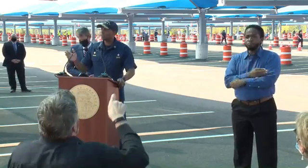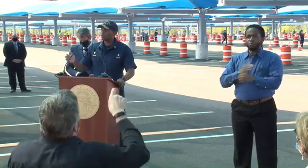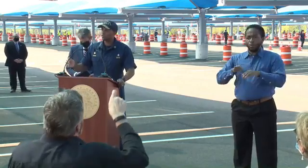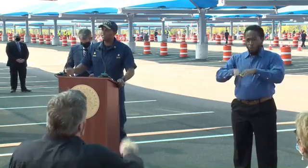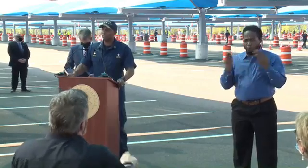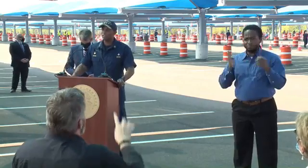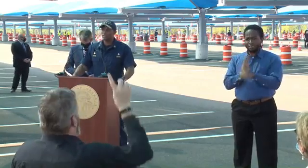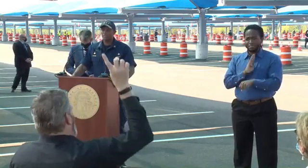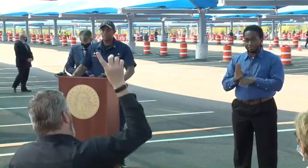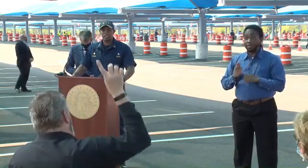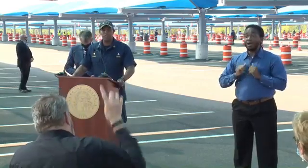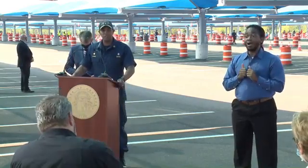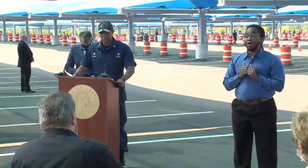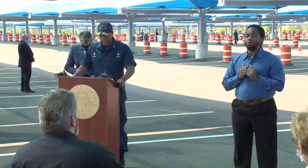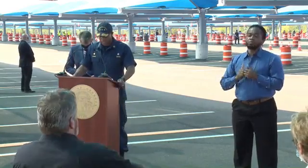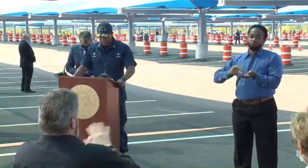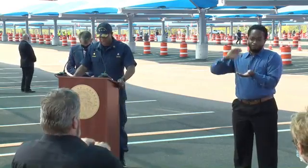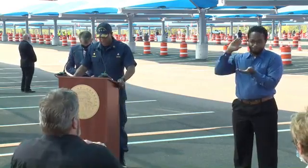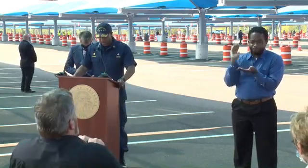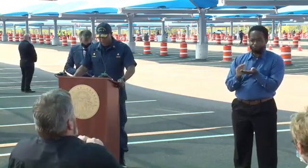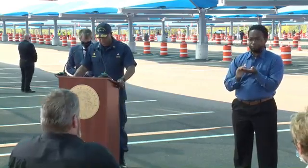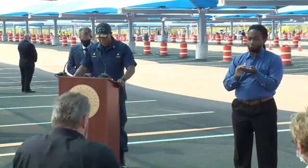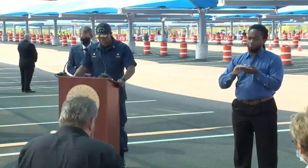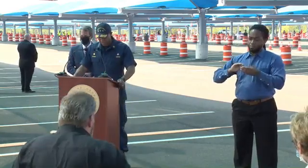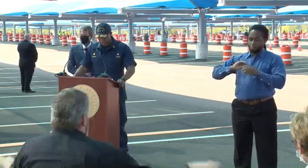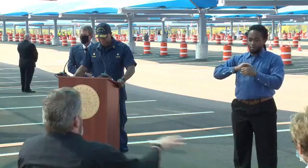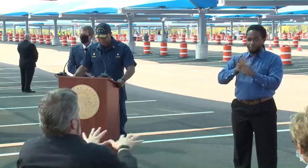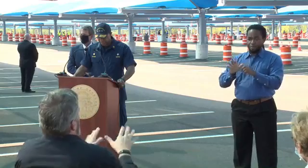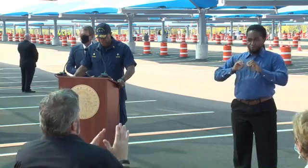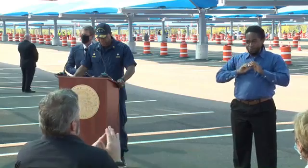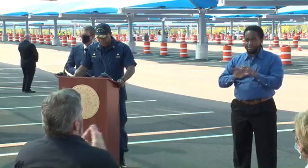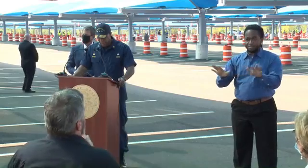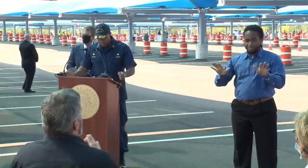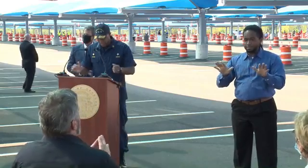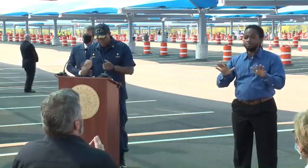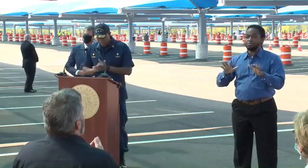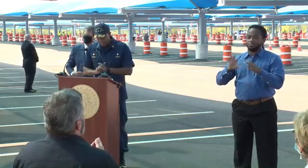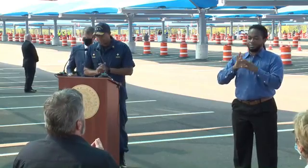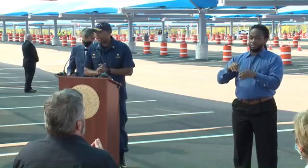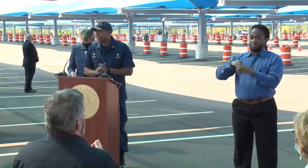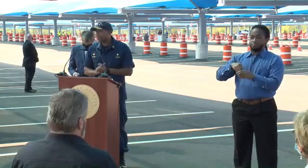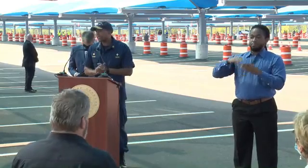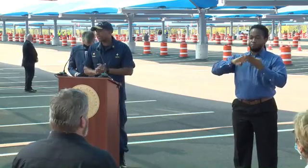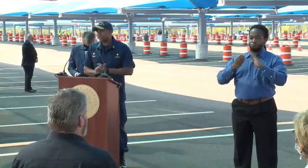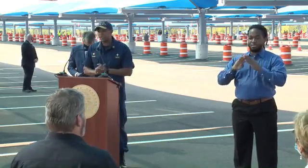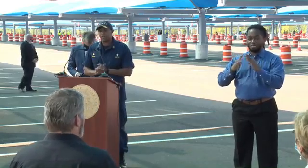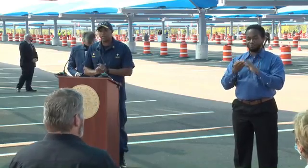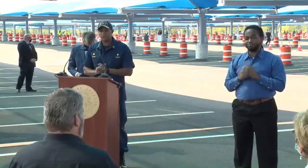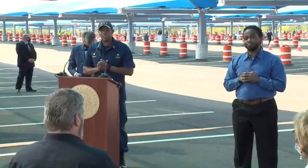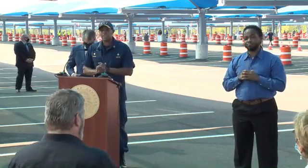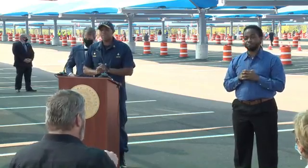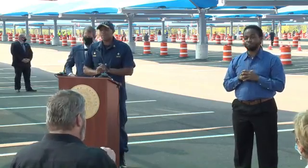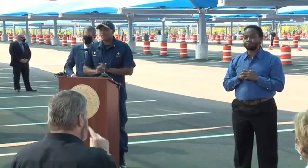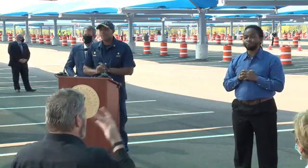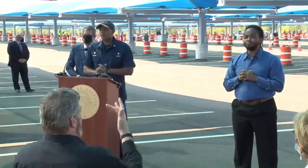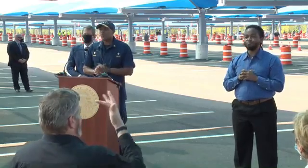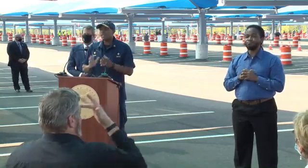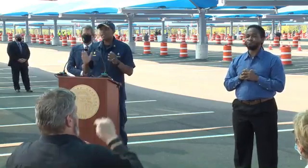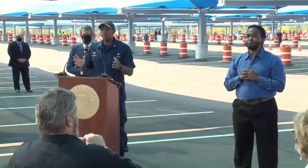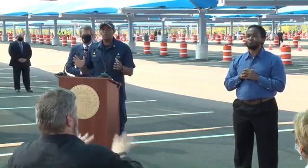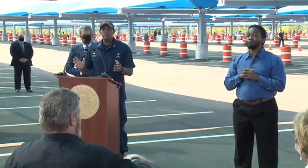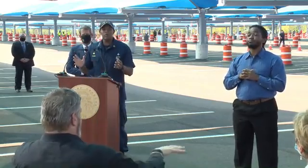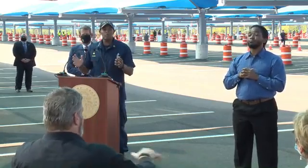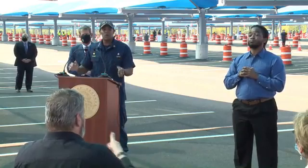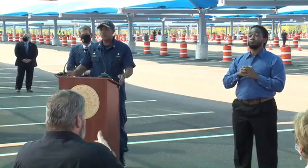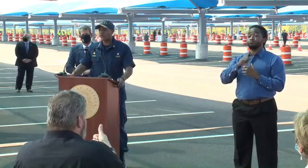slow the rate of disease spread in our communities. This pandemic has hit us hard, but